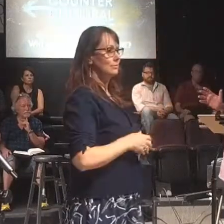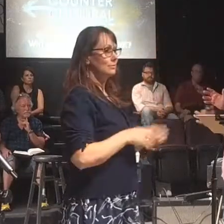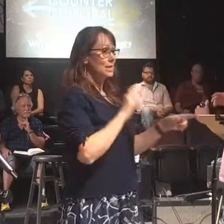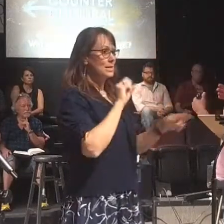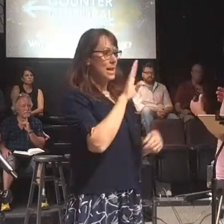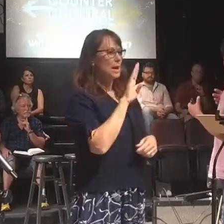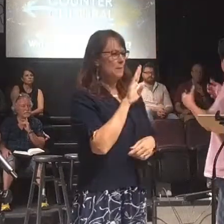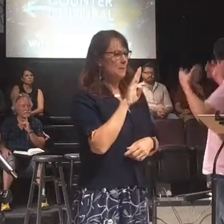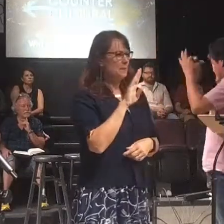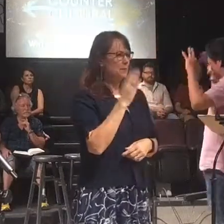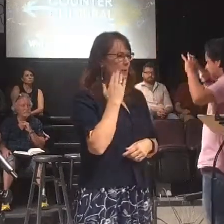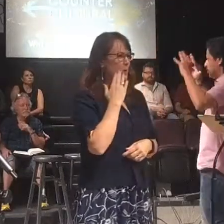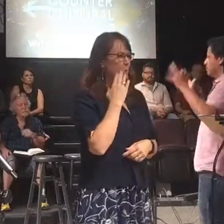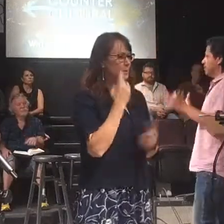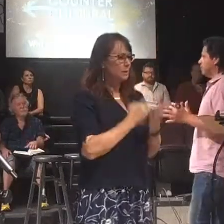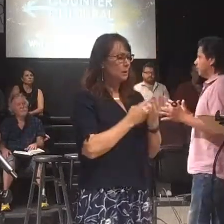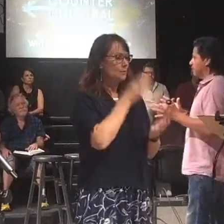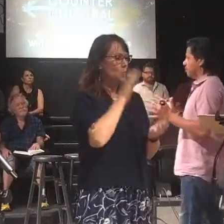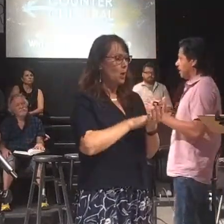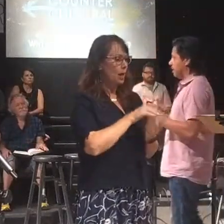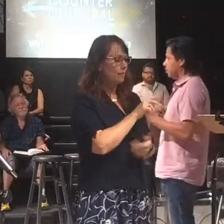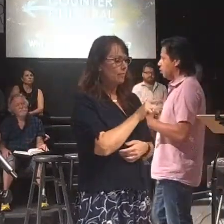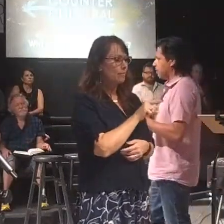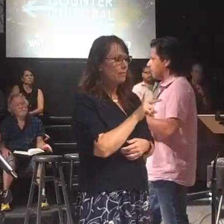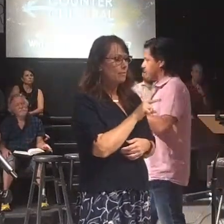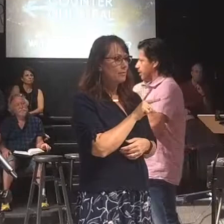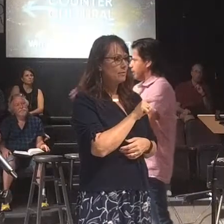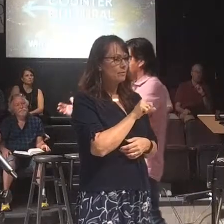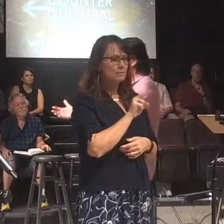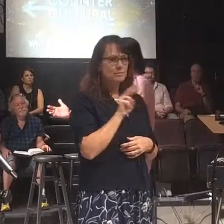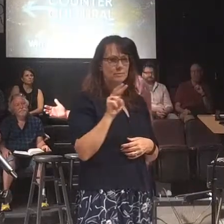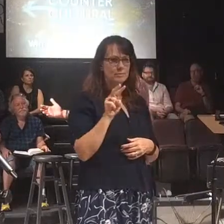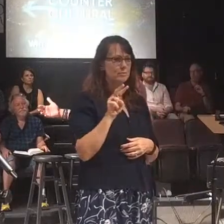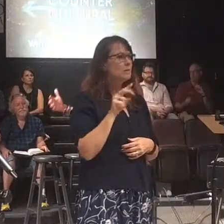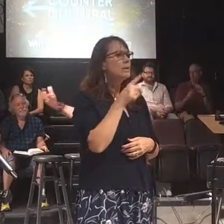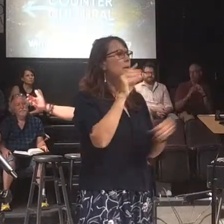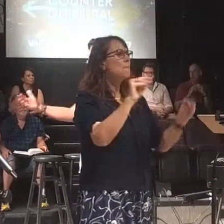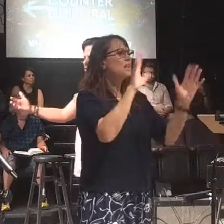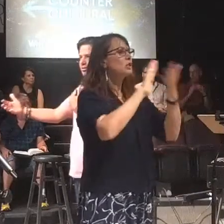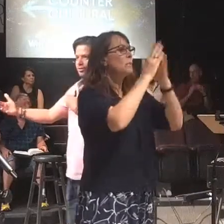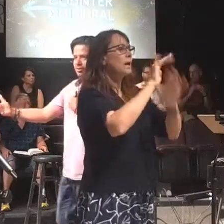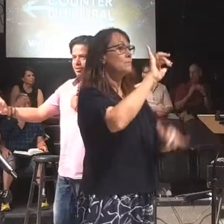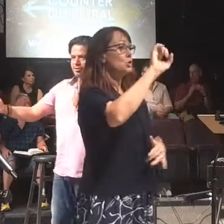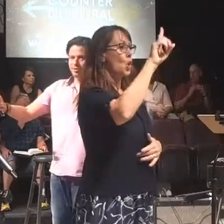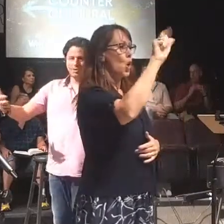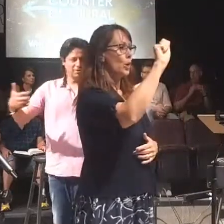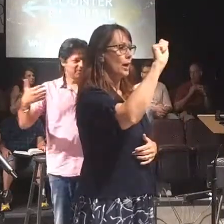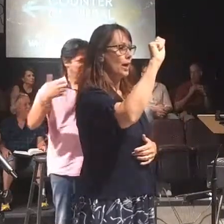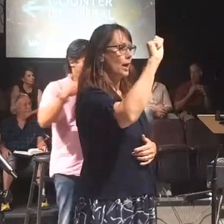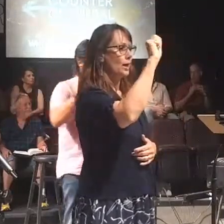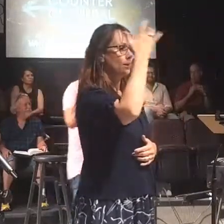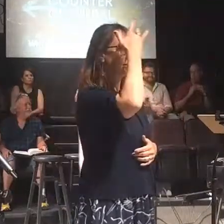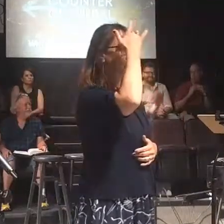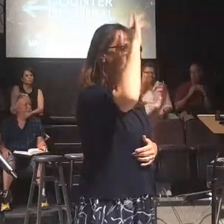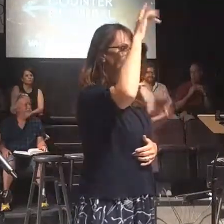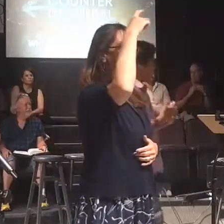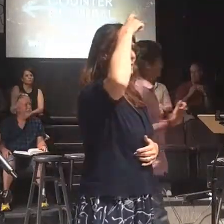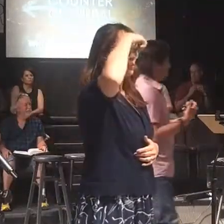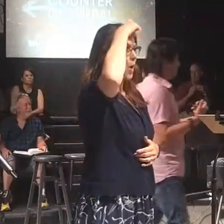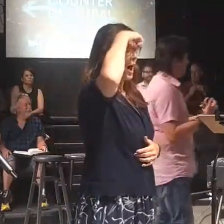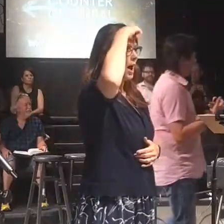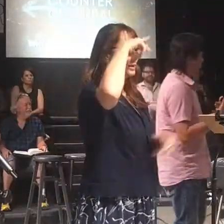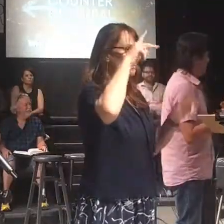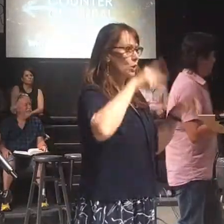you know how sometimes your wife is magically transforming into like a Yoda or like a master, like a